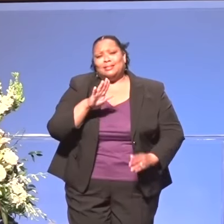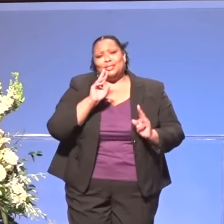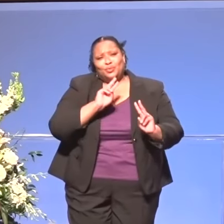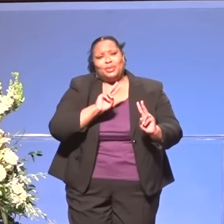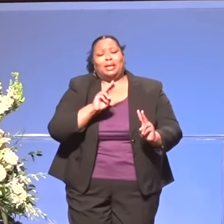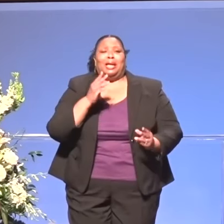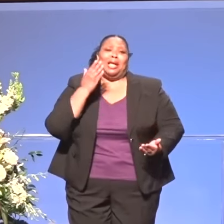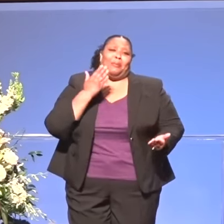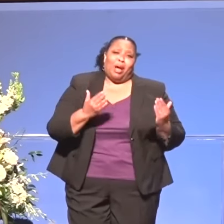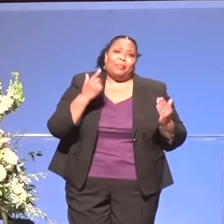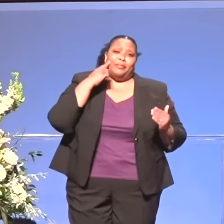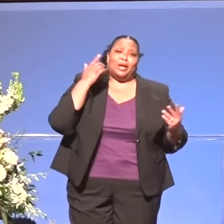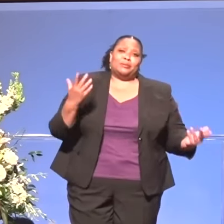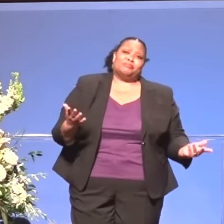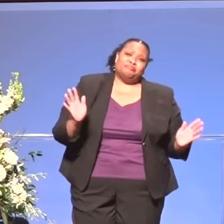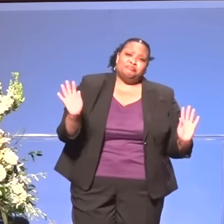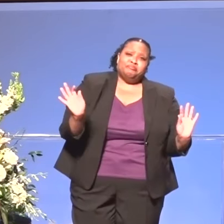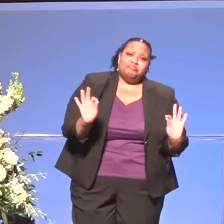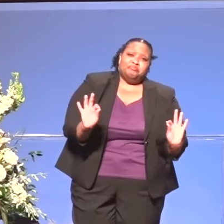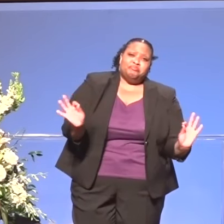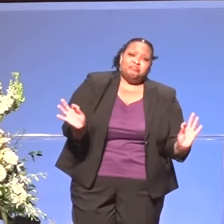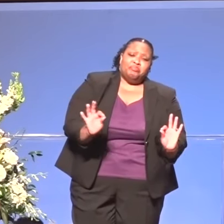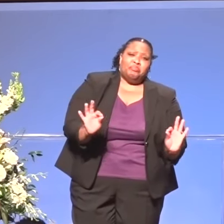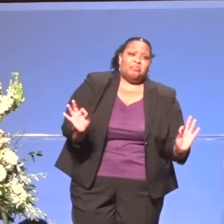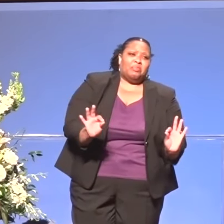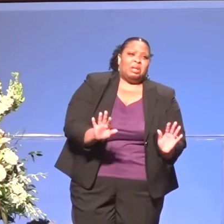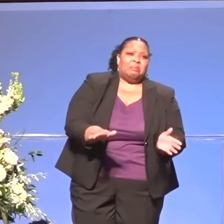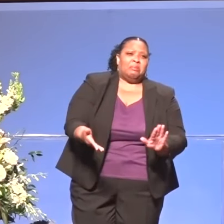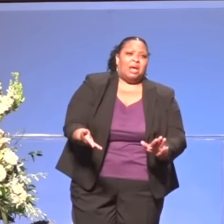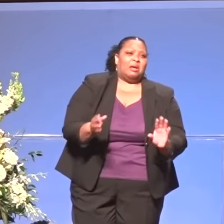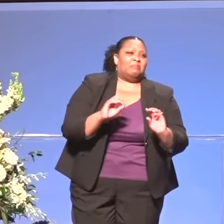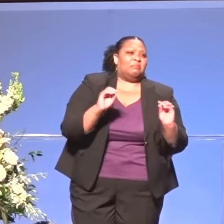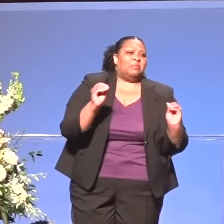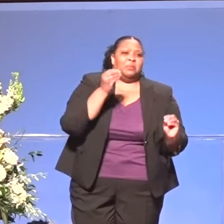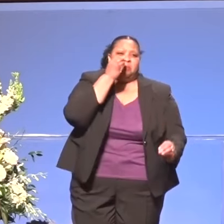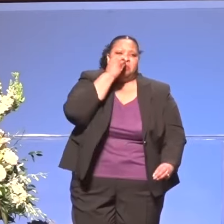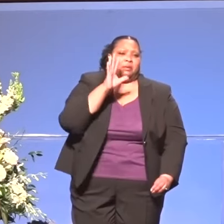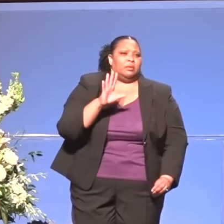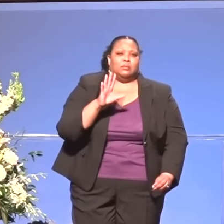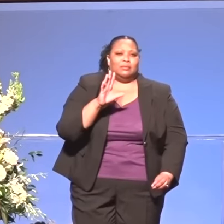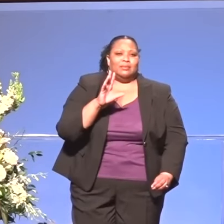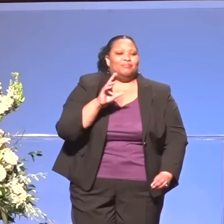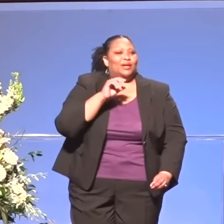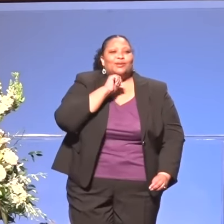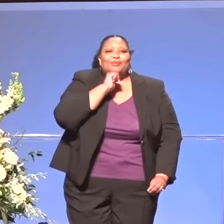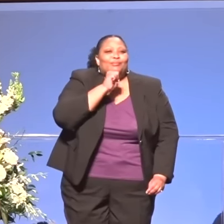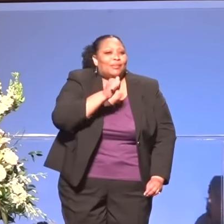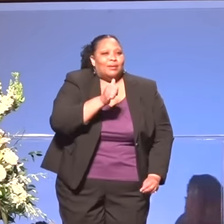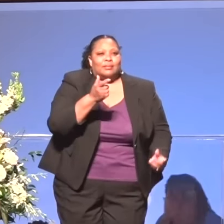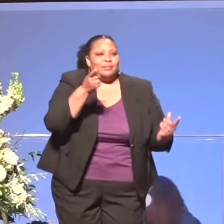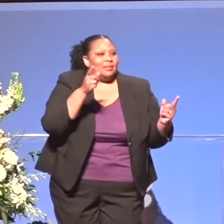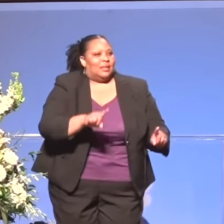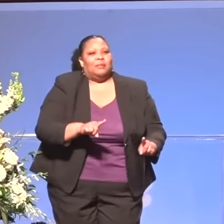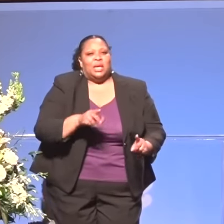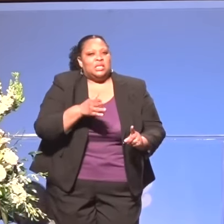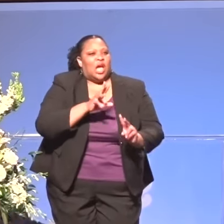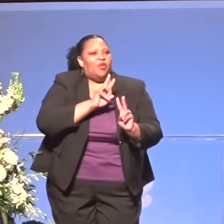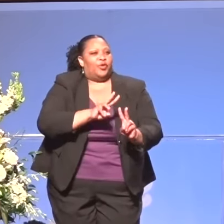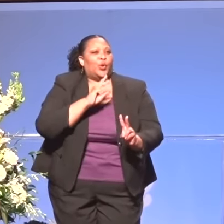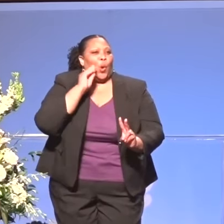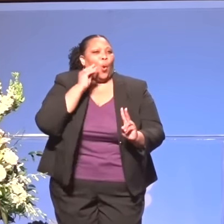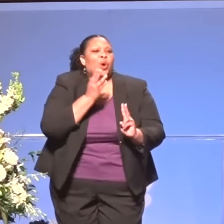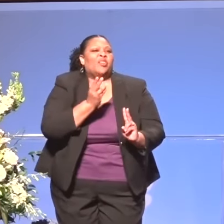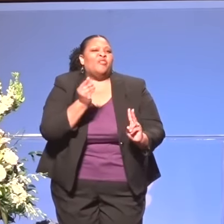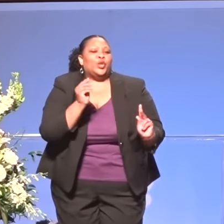probably thought it would end quietly in some obscure funeral home with a few